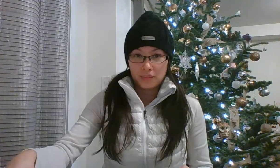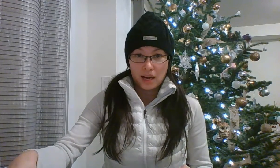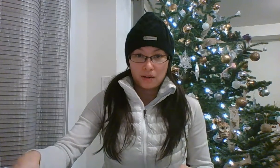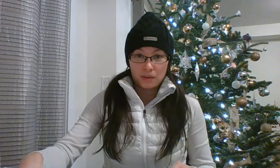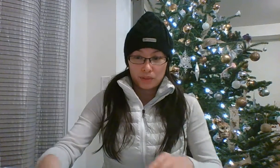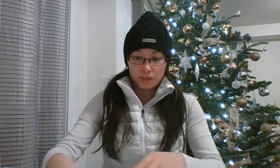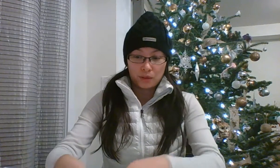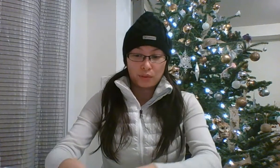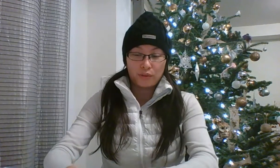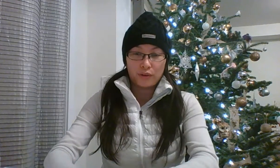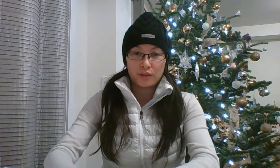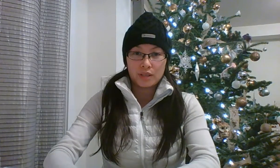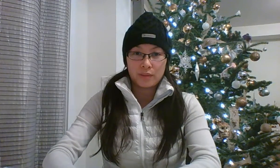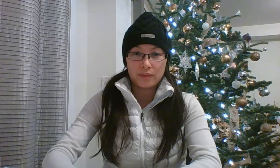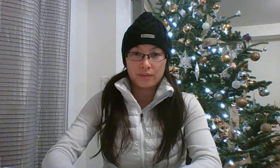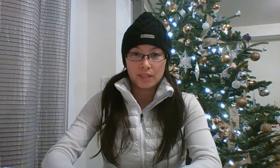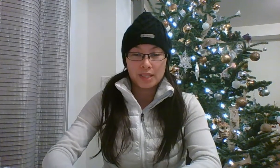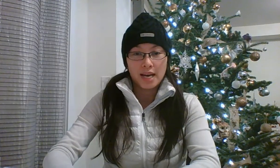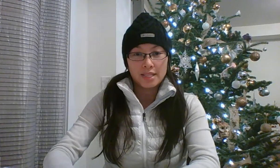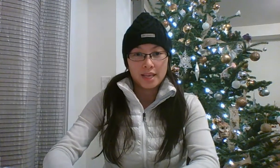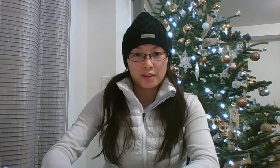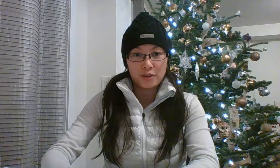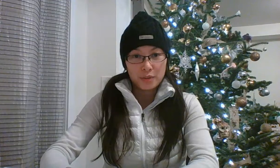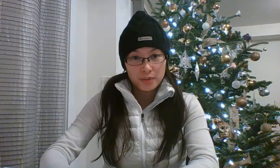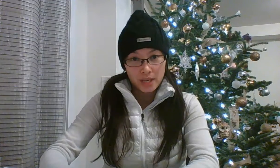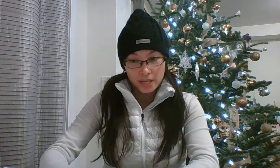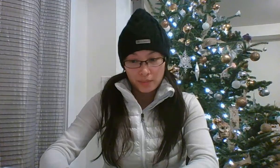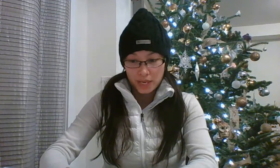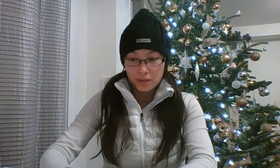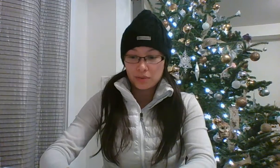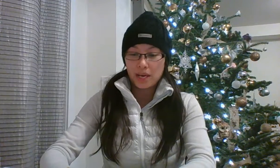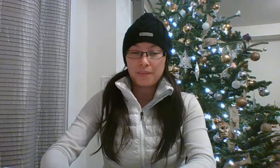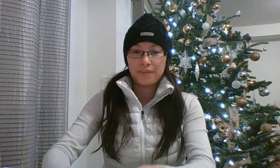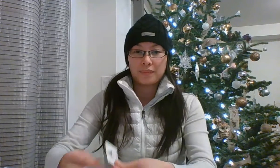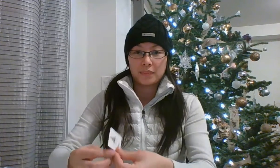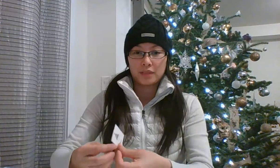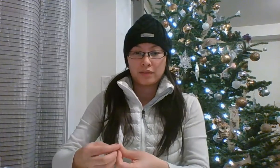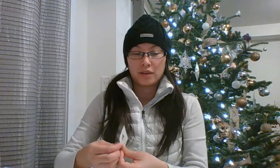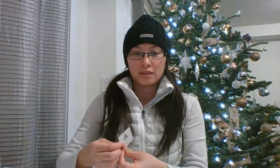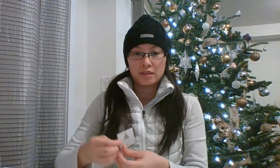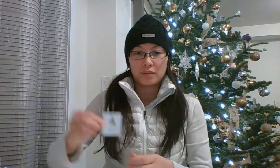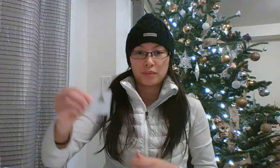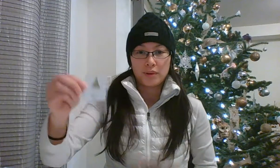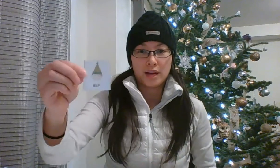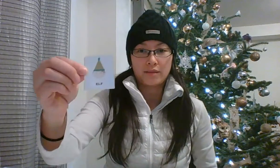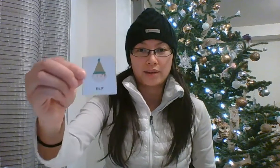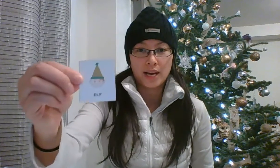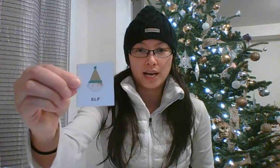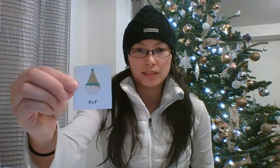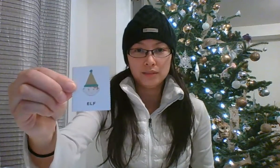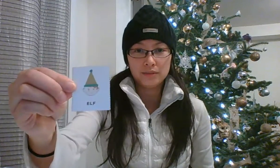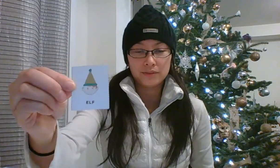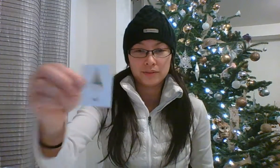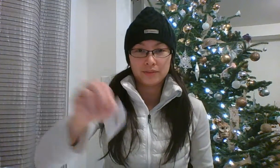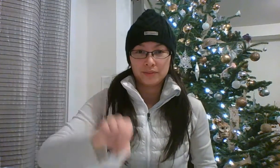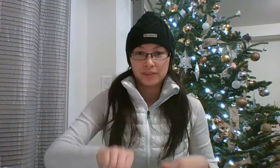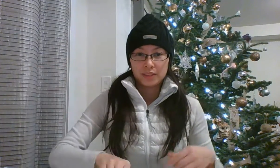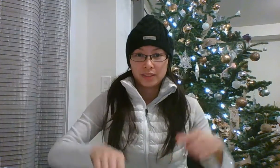Now I'm going to go over some of the signs that are used in the bingo game. So first we have elf.